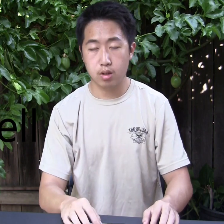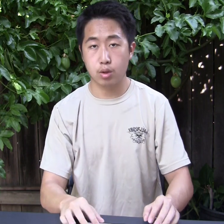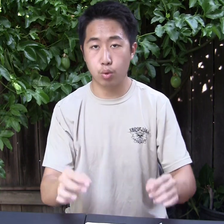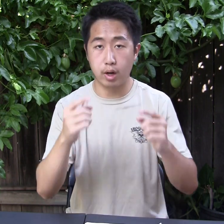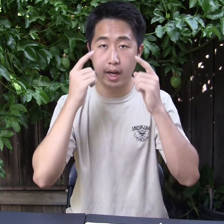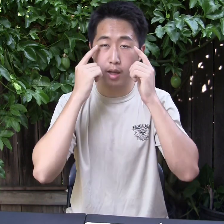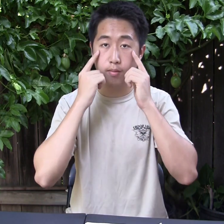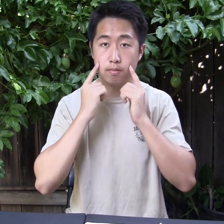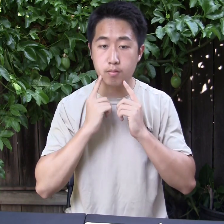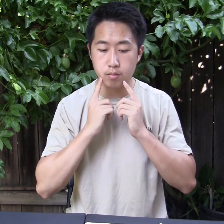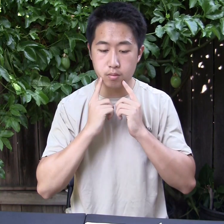Cry.